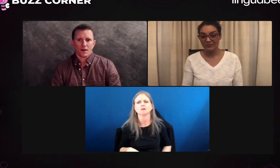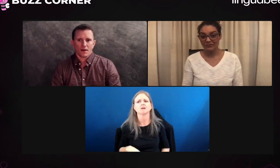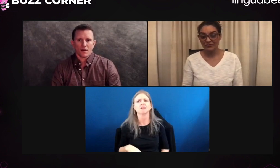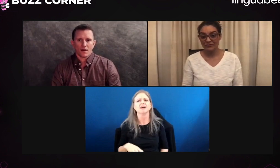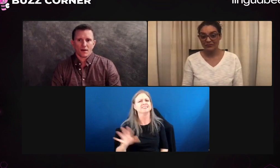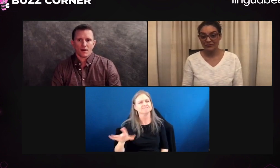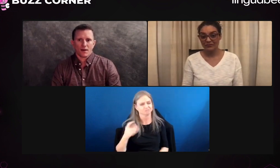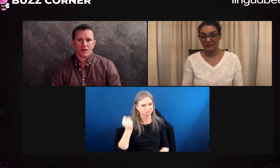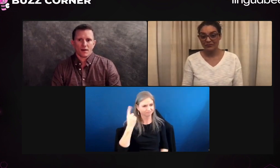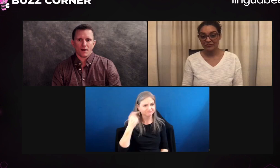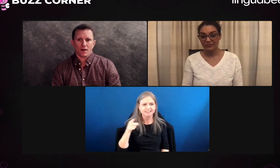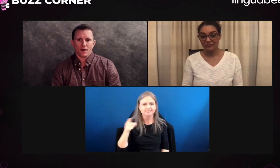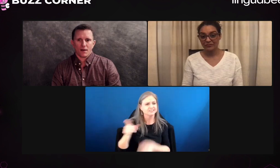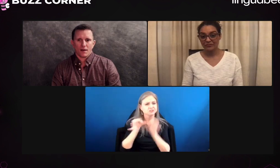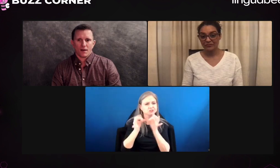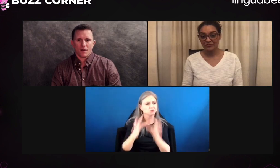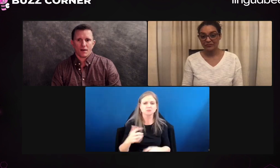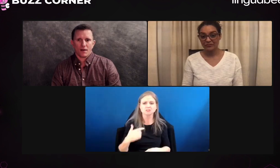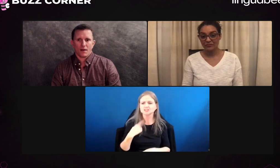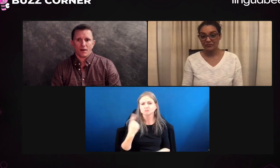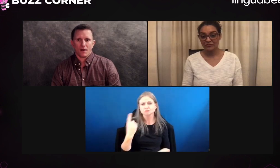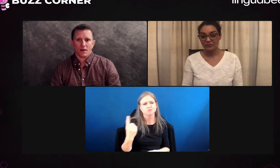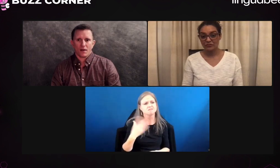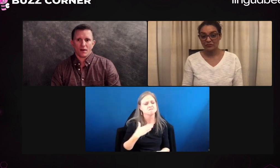small example.